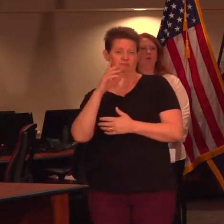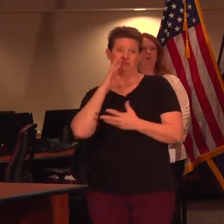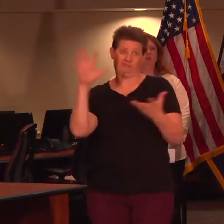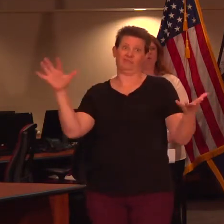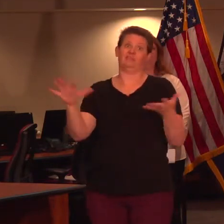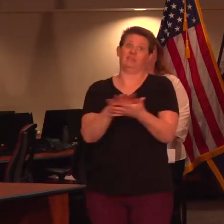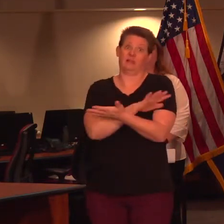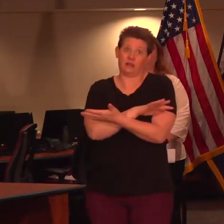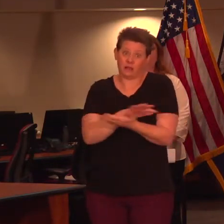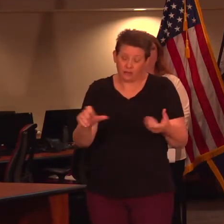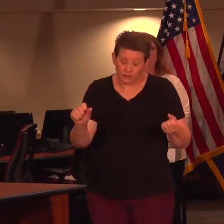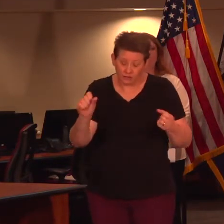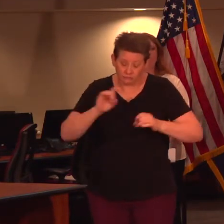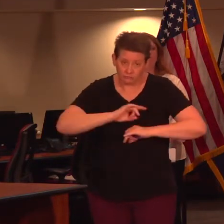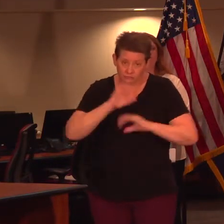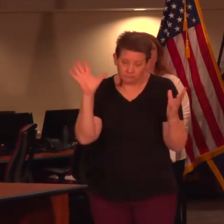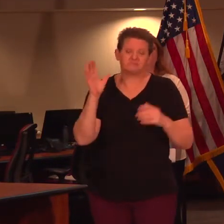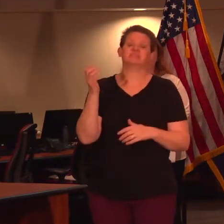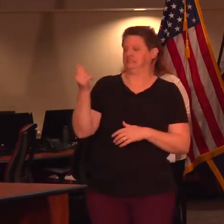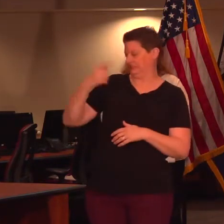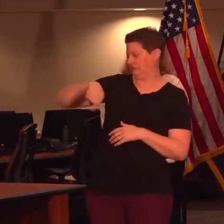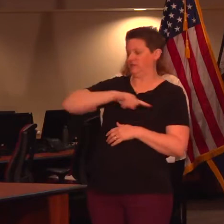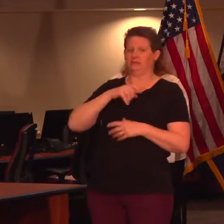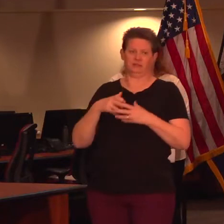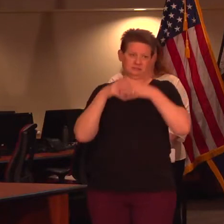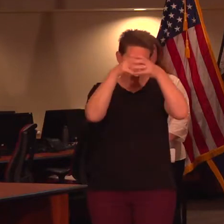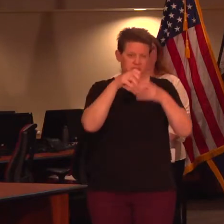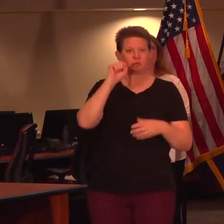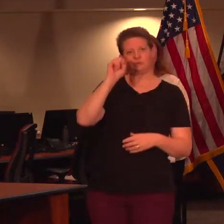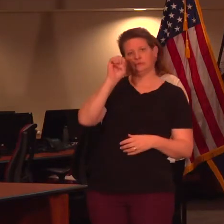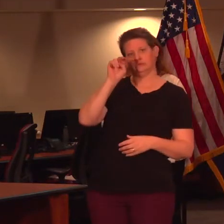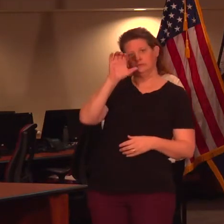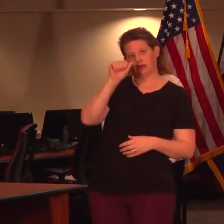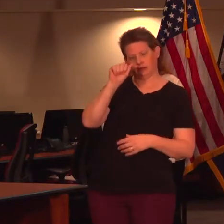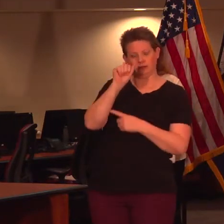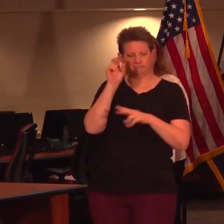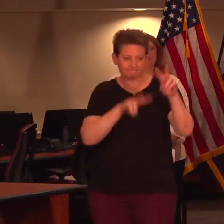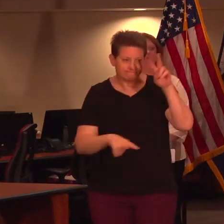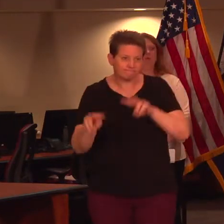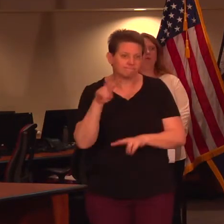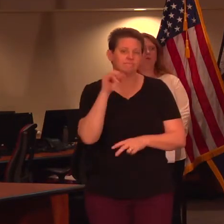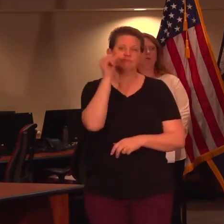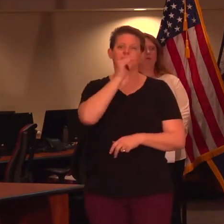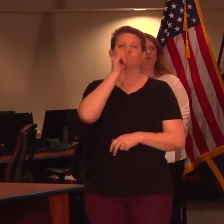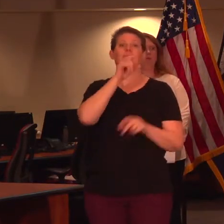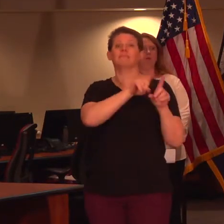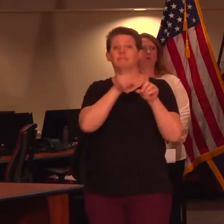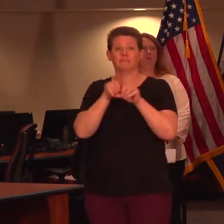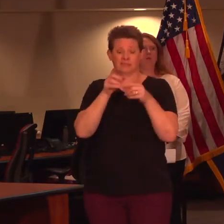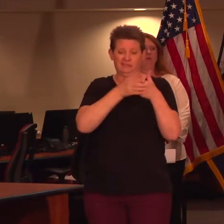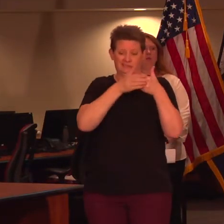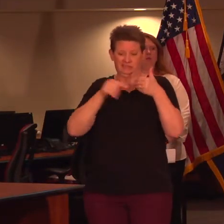of damage. And several of us went up to Seneca today to look at it there. They also had damage in the